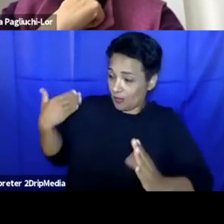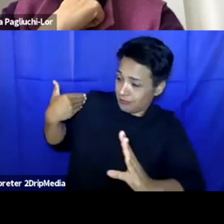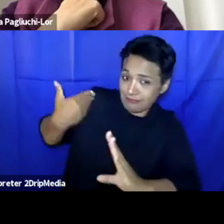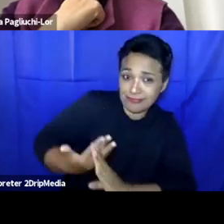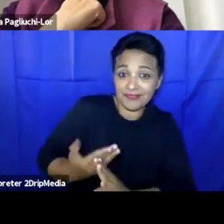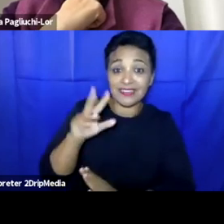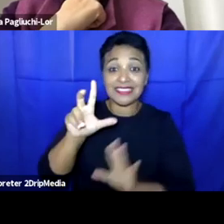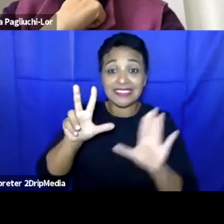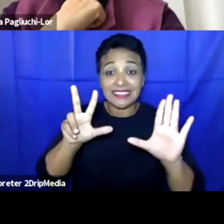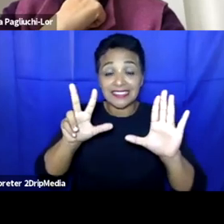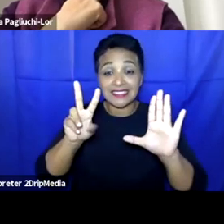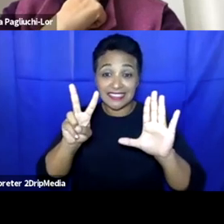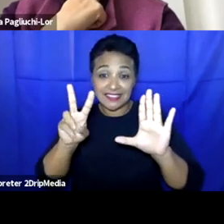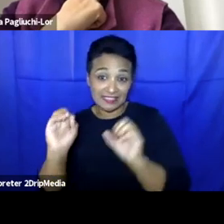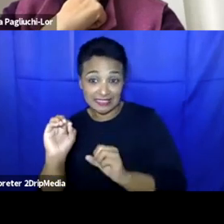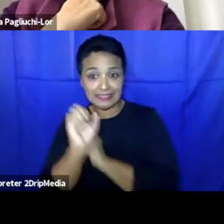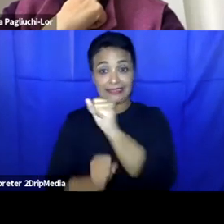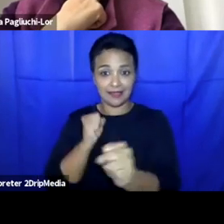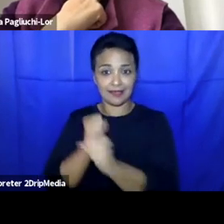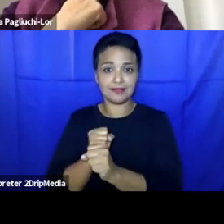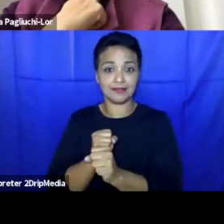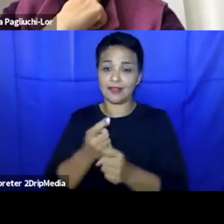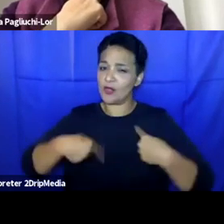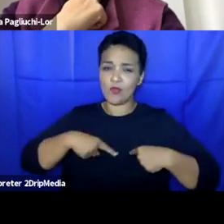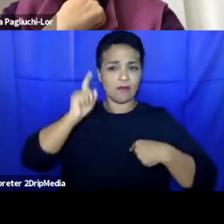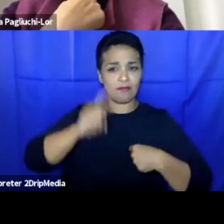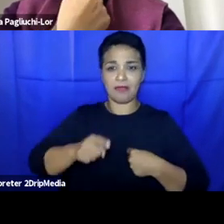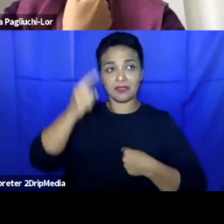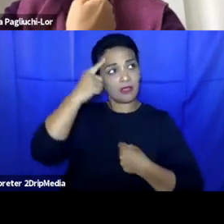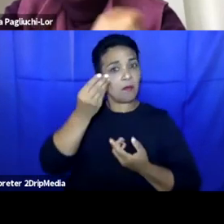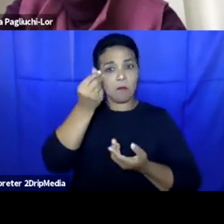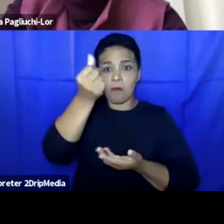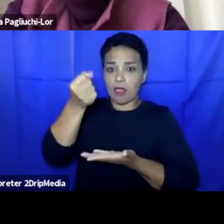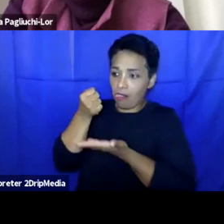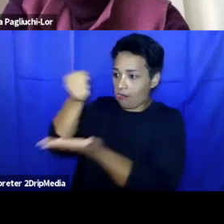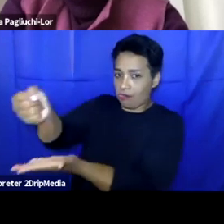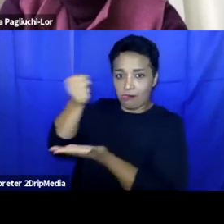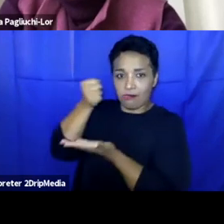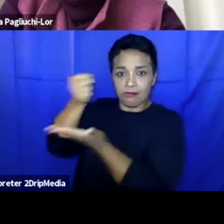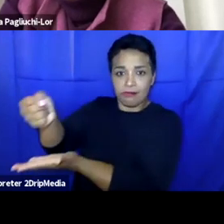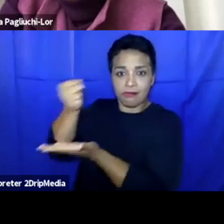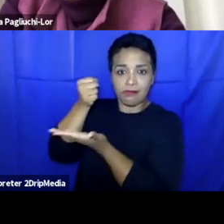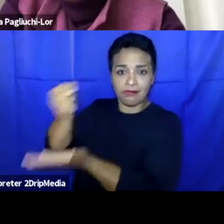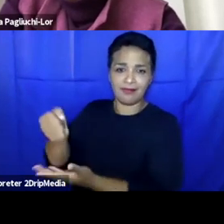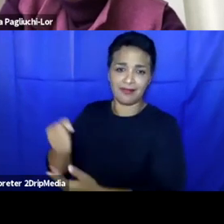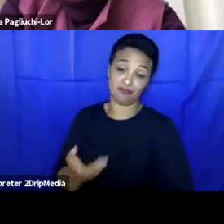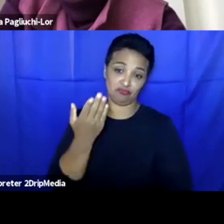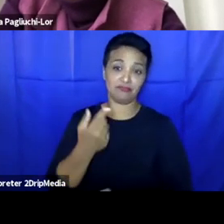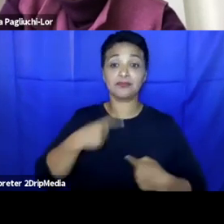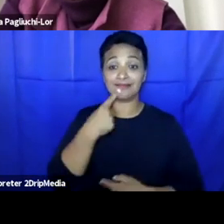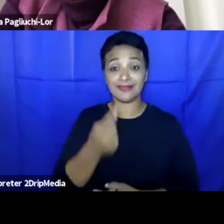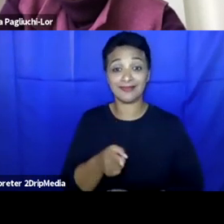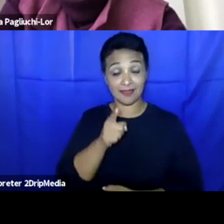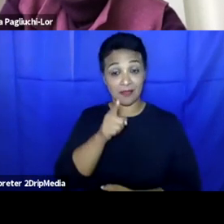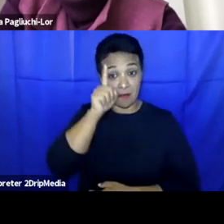anniversary. We need to end up, humanitarian support, collecting money. It's, we normally say that you keep on